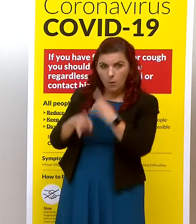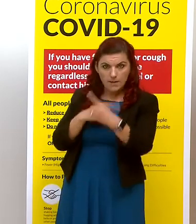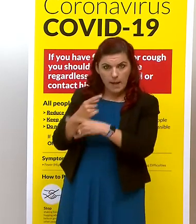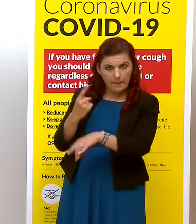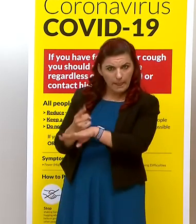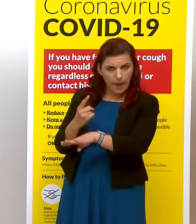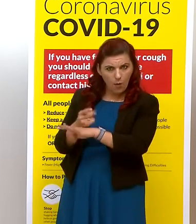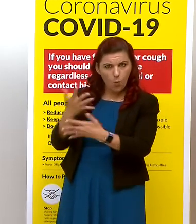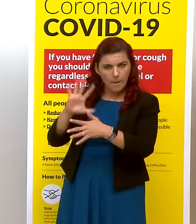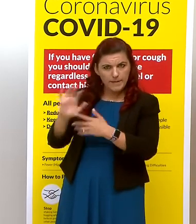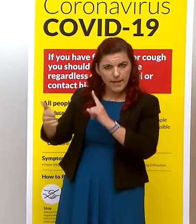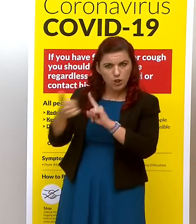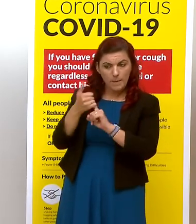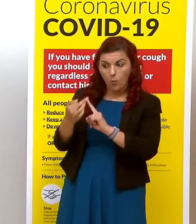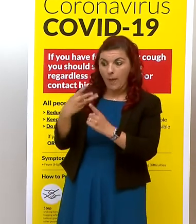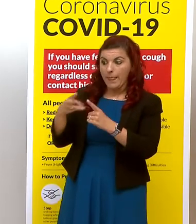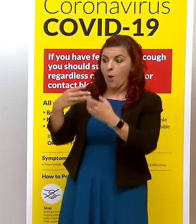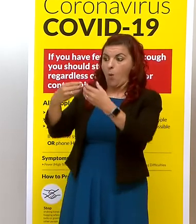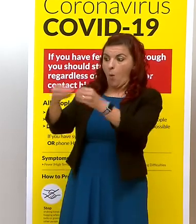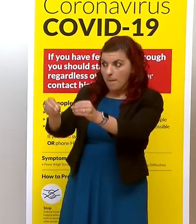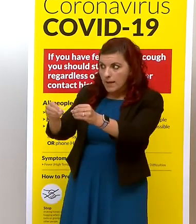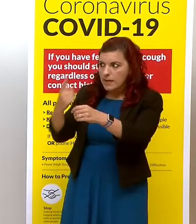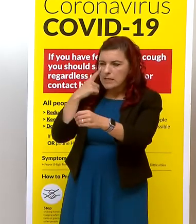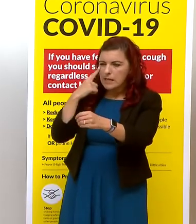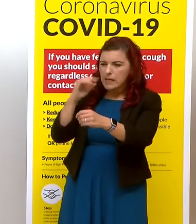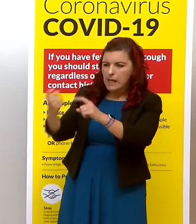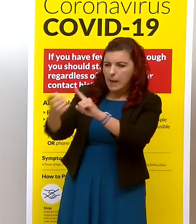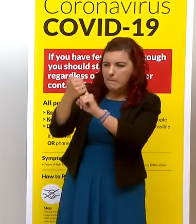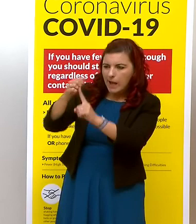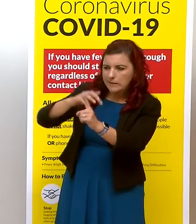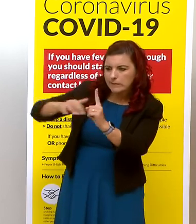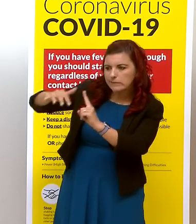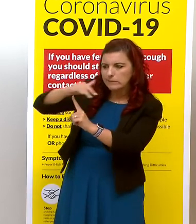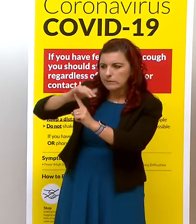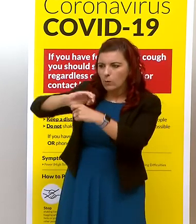potential impact their reopening has on infection levels there.